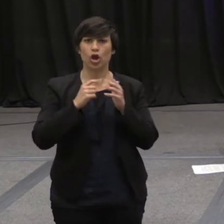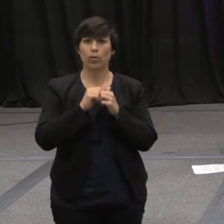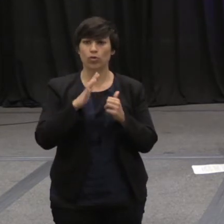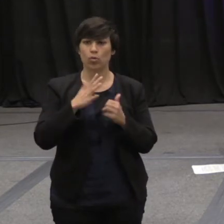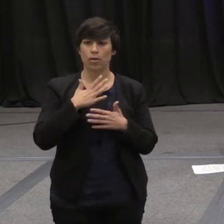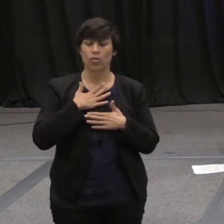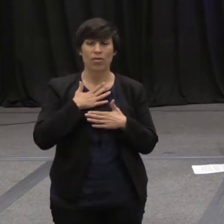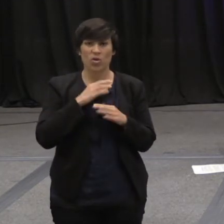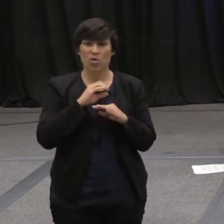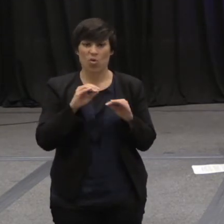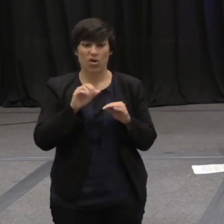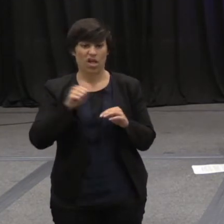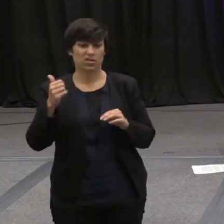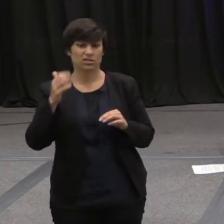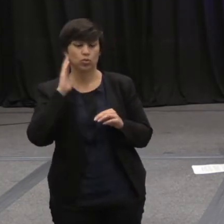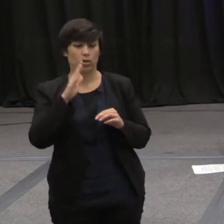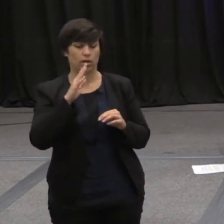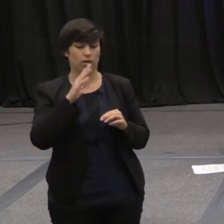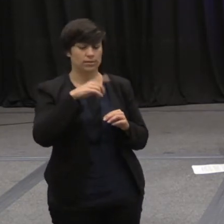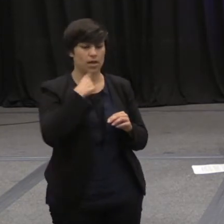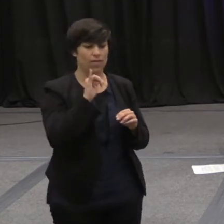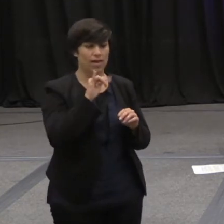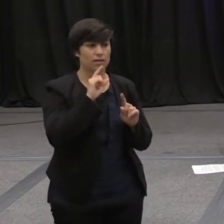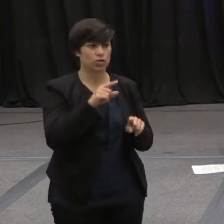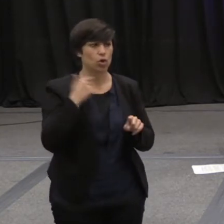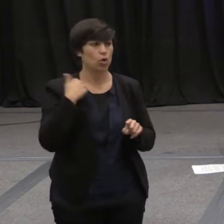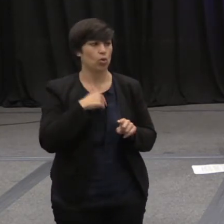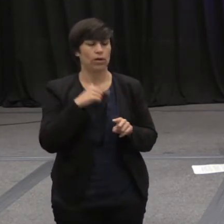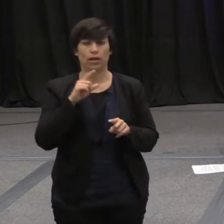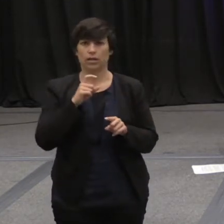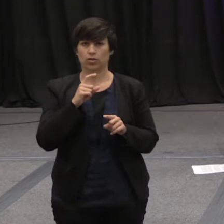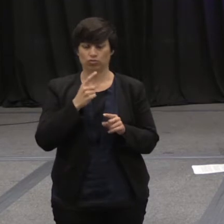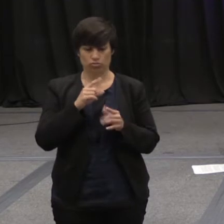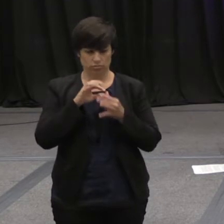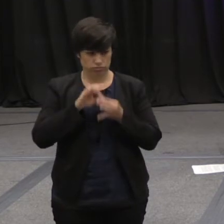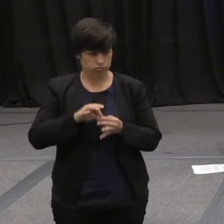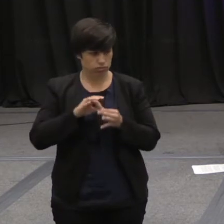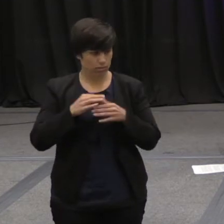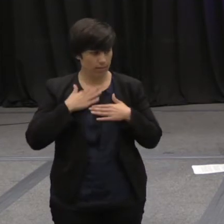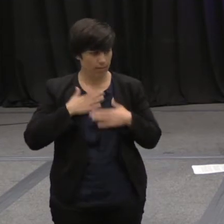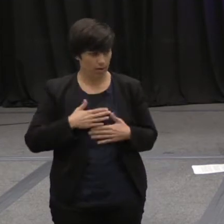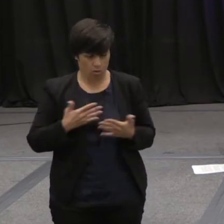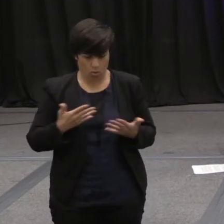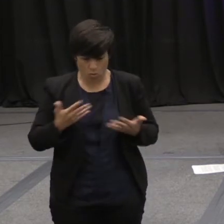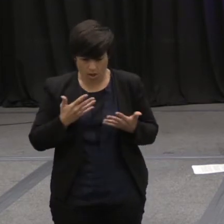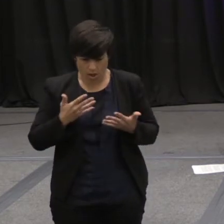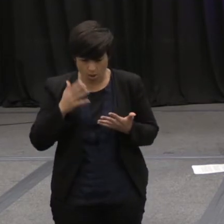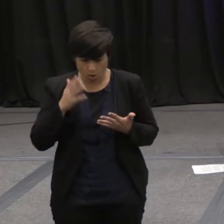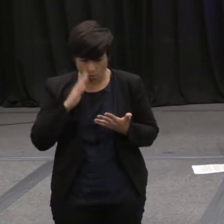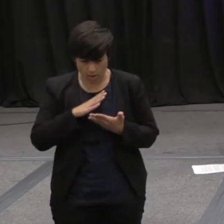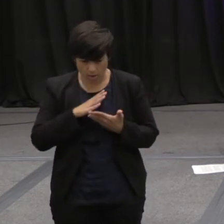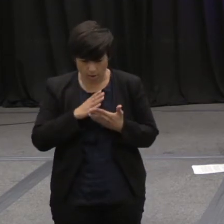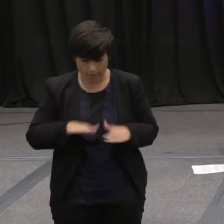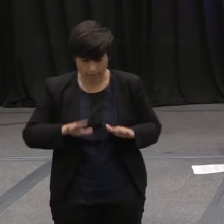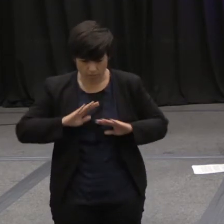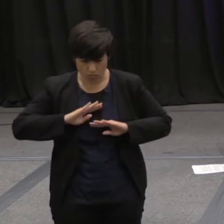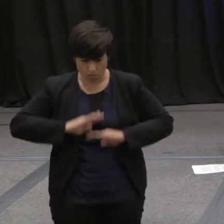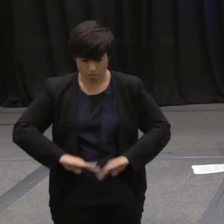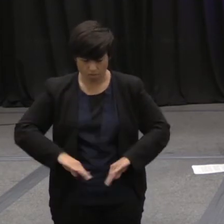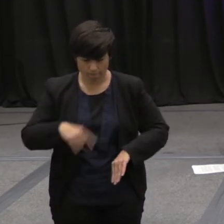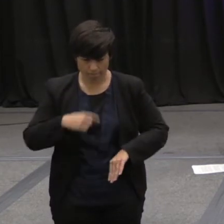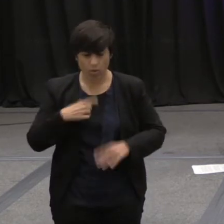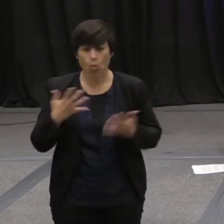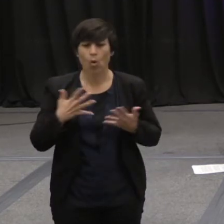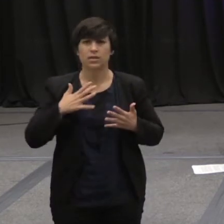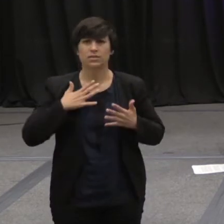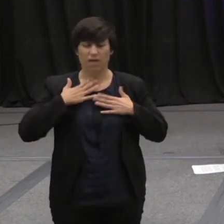one else is going to give you that answer. You need to spend time, we all need to spend time with our own bodies and say, well, what is it for me that's calming for me? What does my nervous system need?